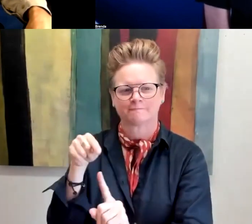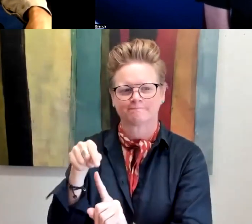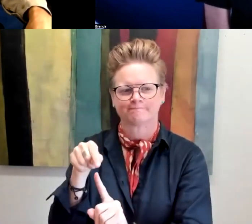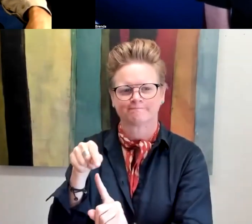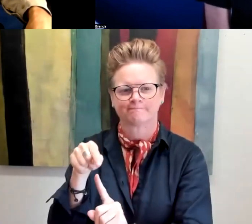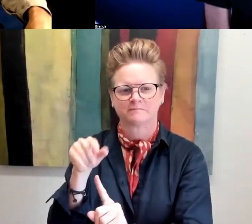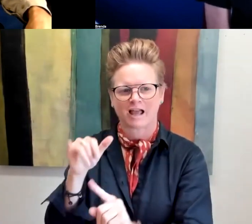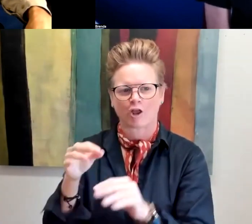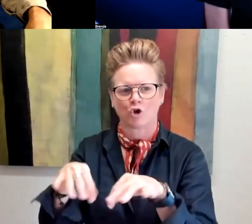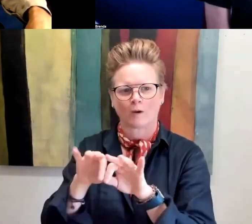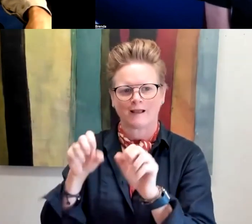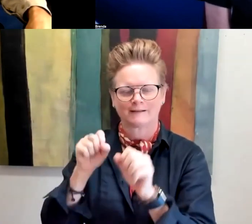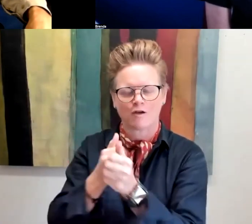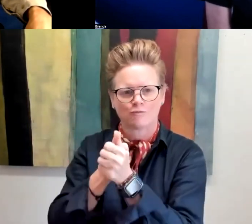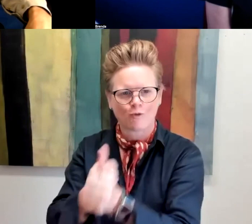are you